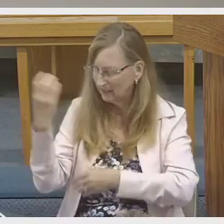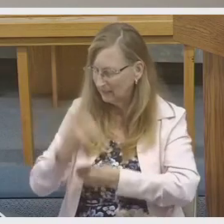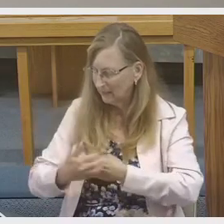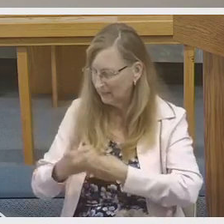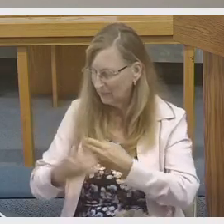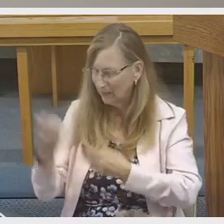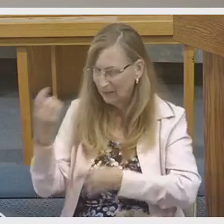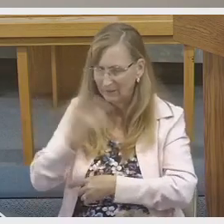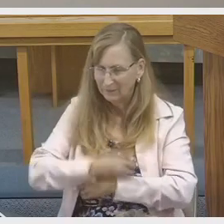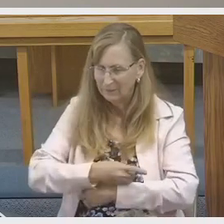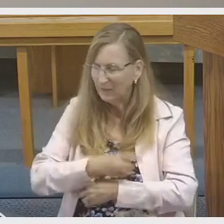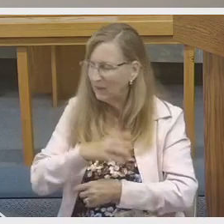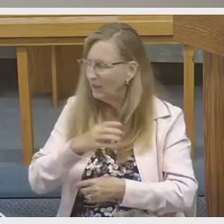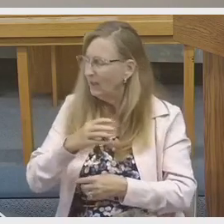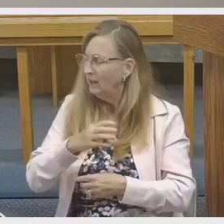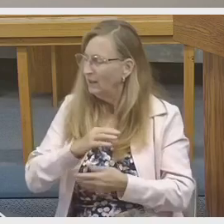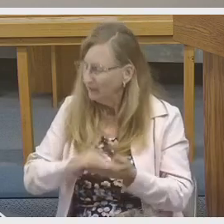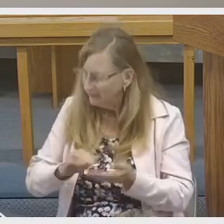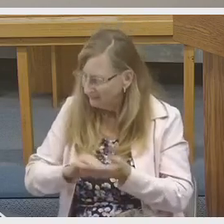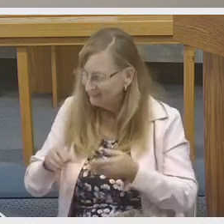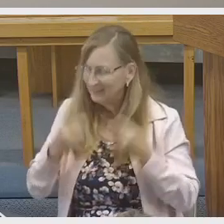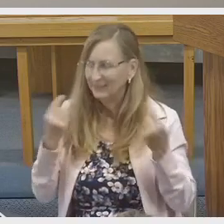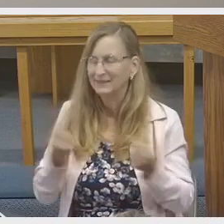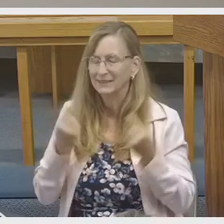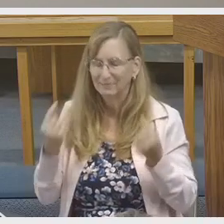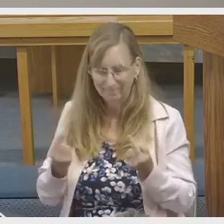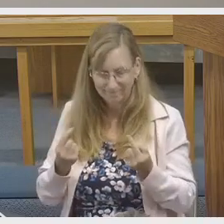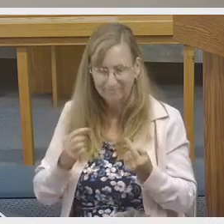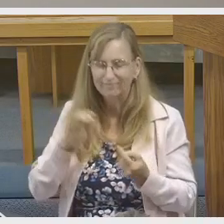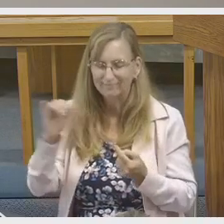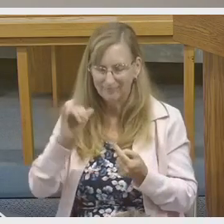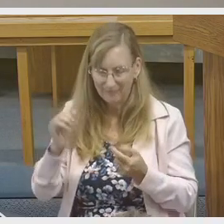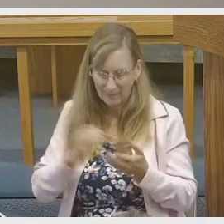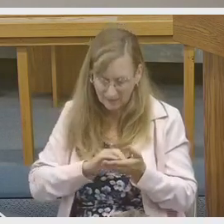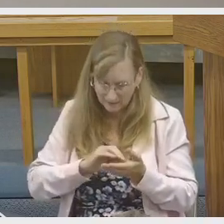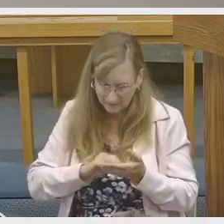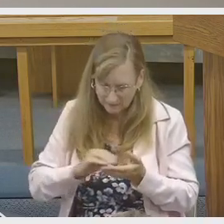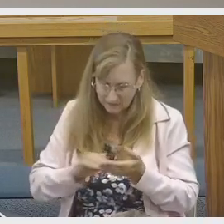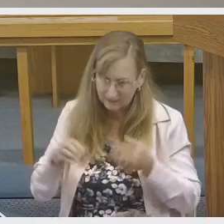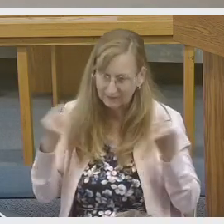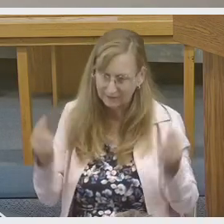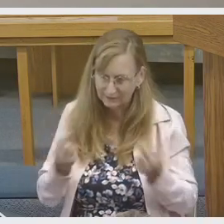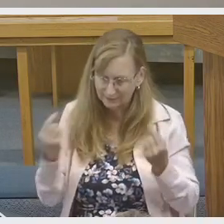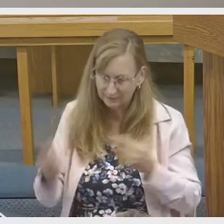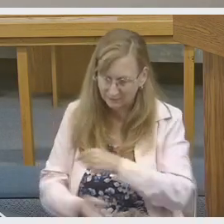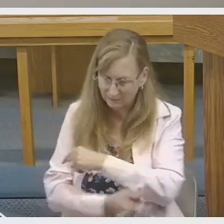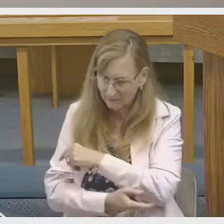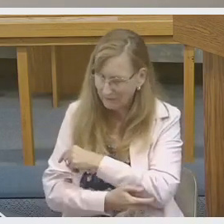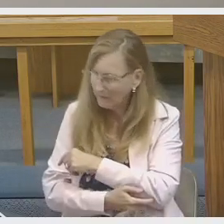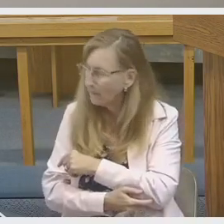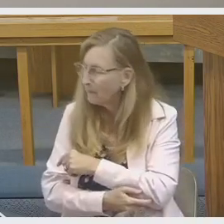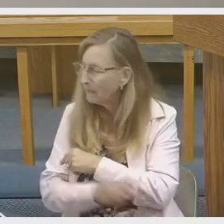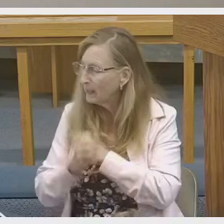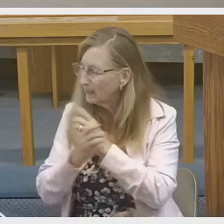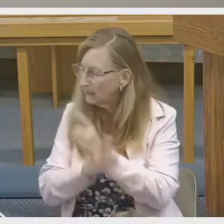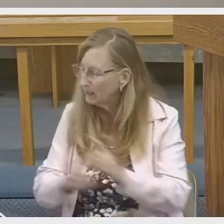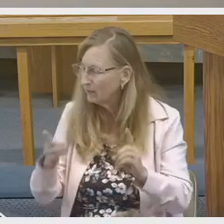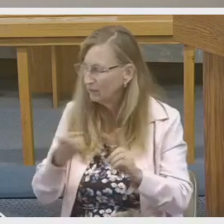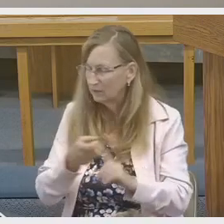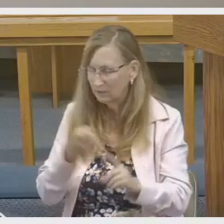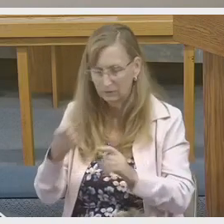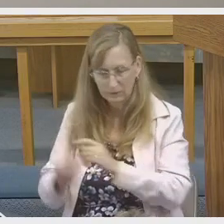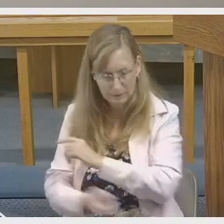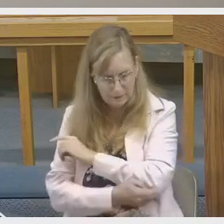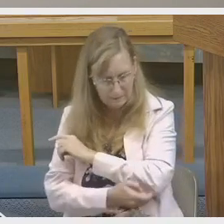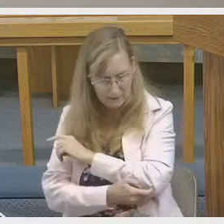our daily bread, and forgive us our trespasses as we forgive those who trespass against us. And lead us